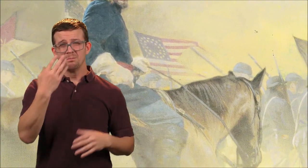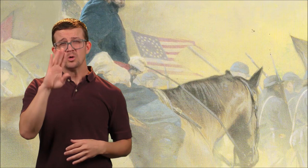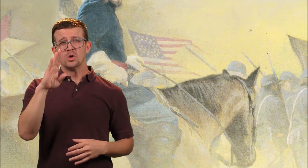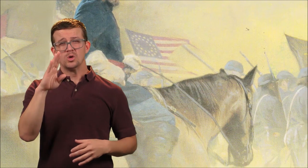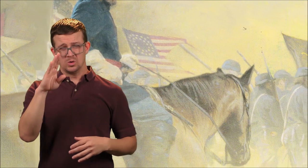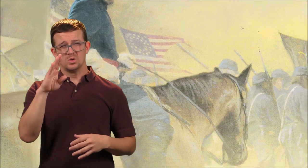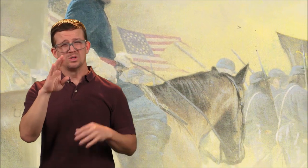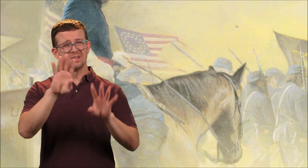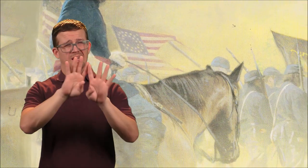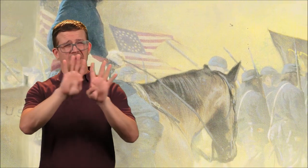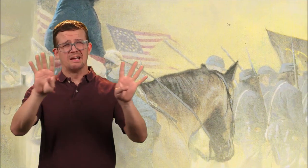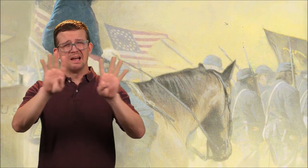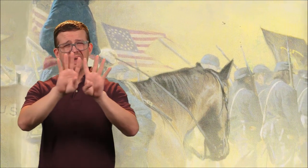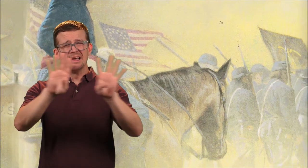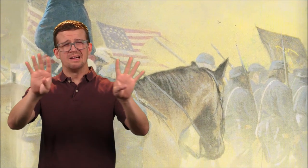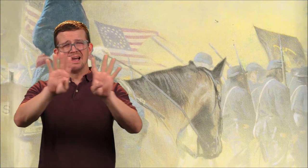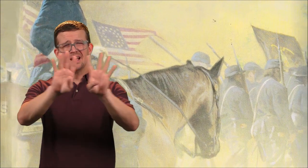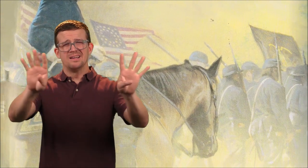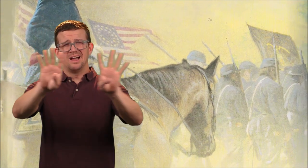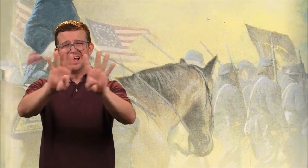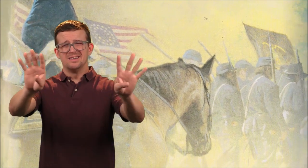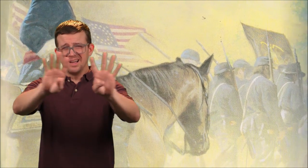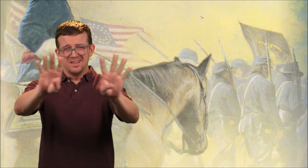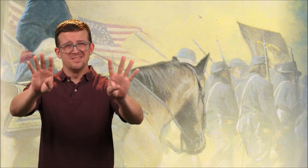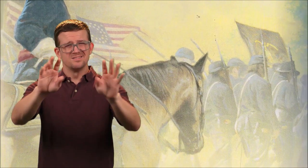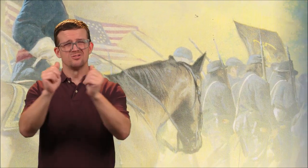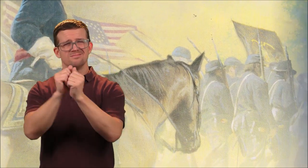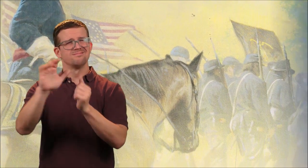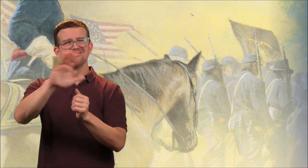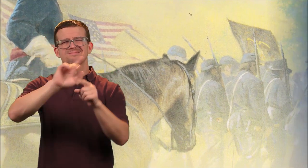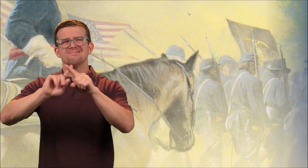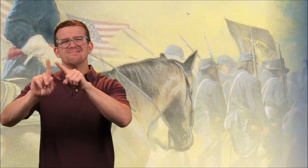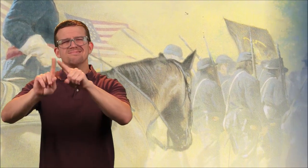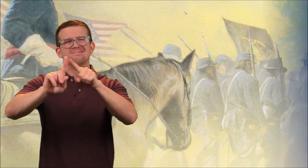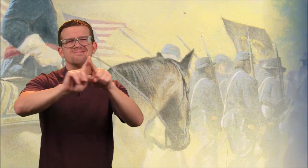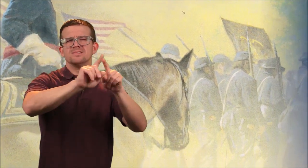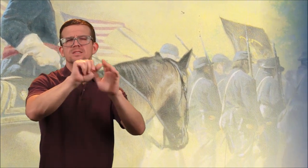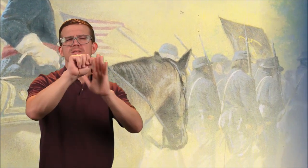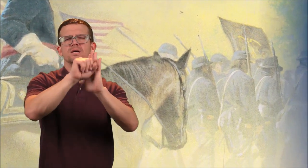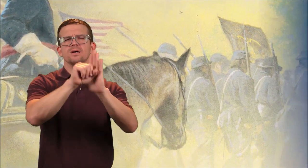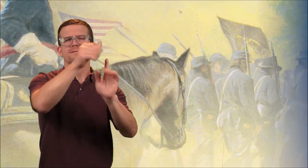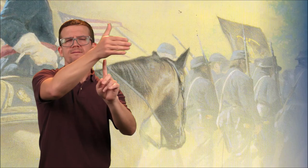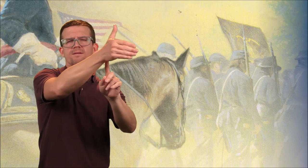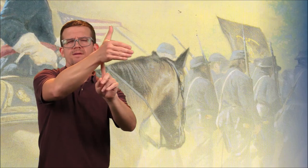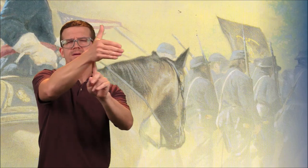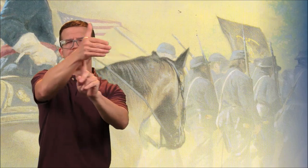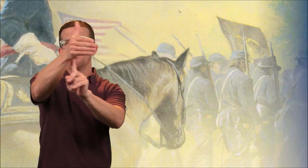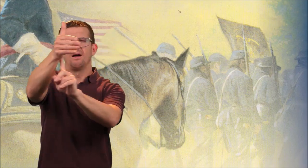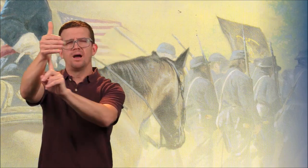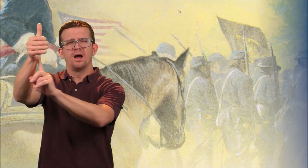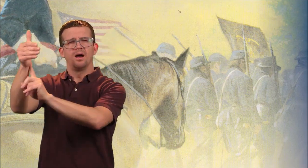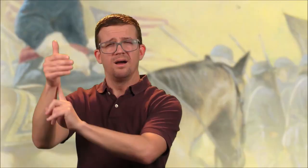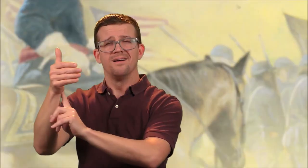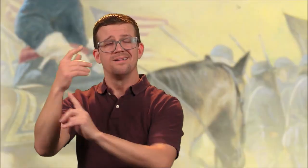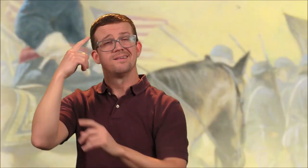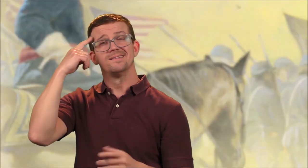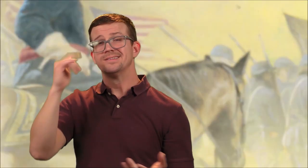blue column. with flags flying from every